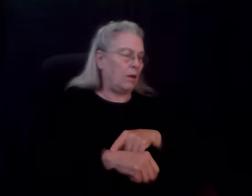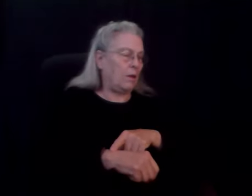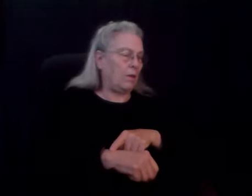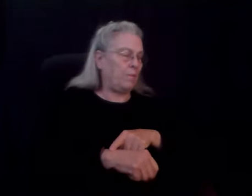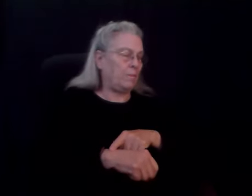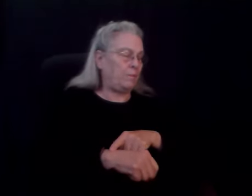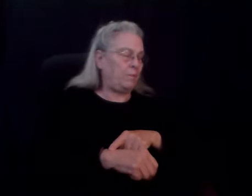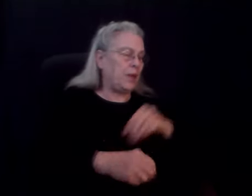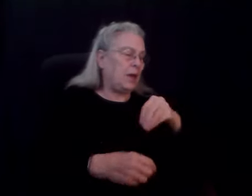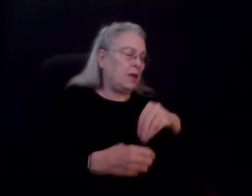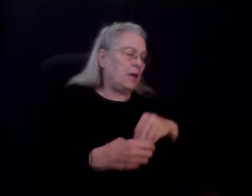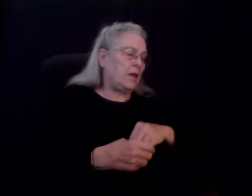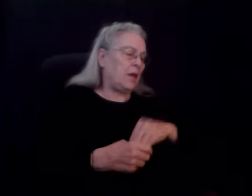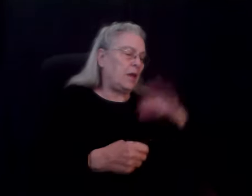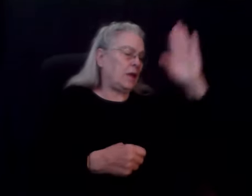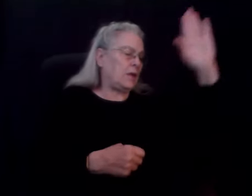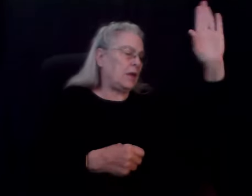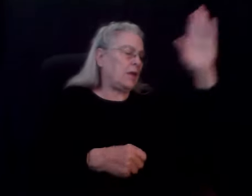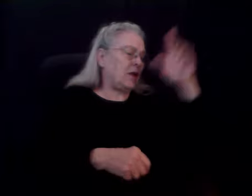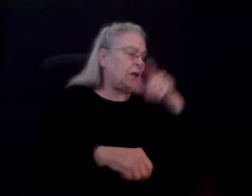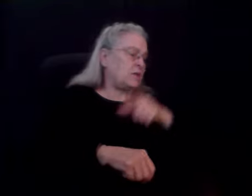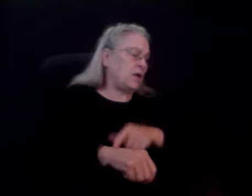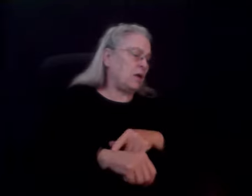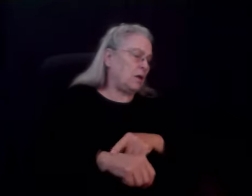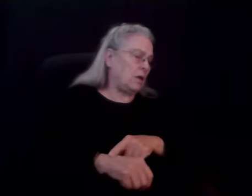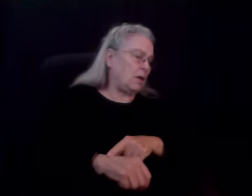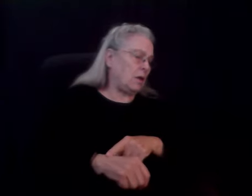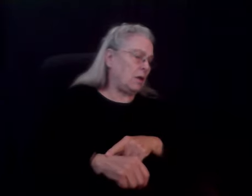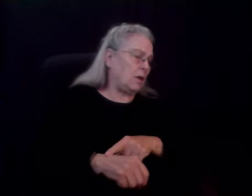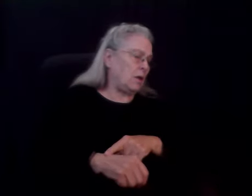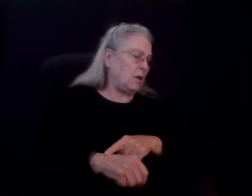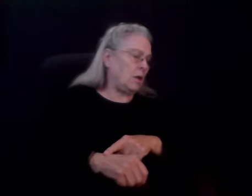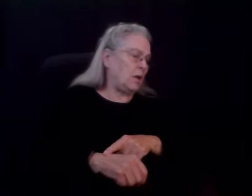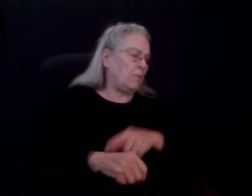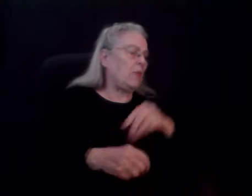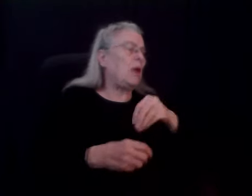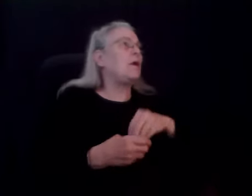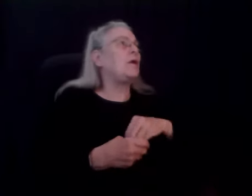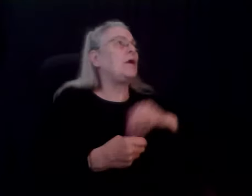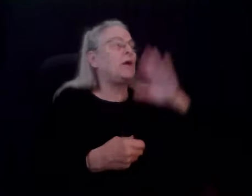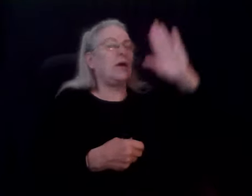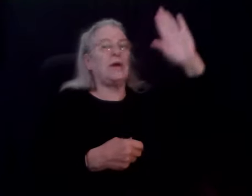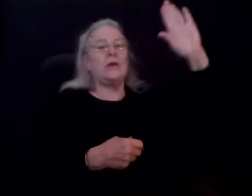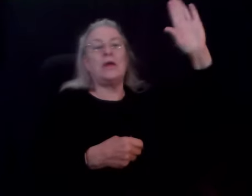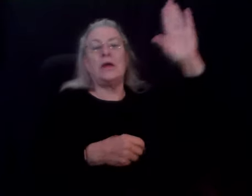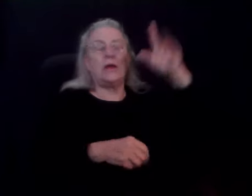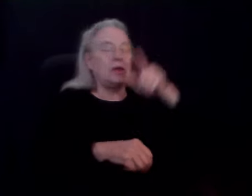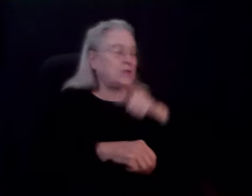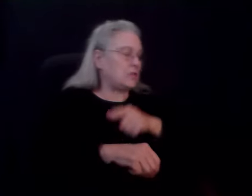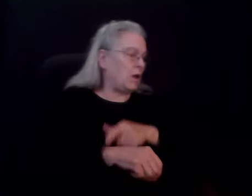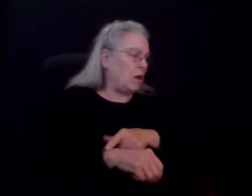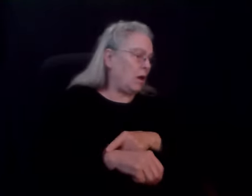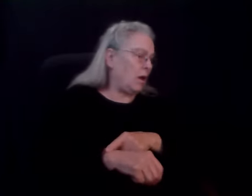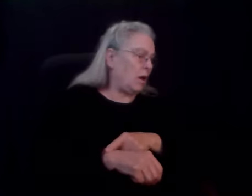time, in His time, in His